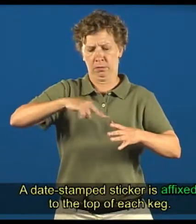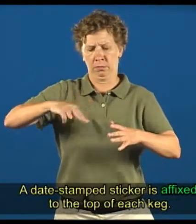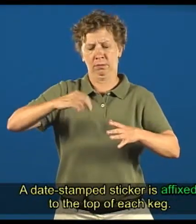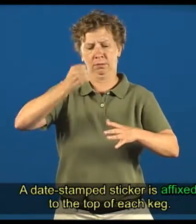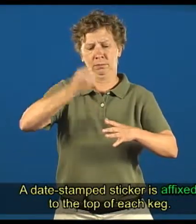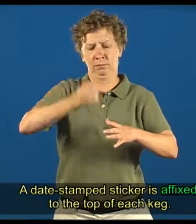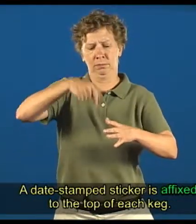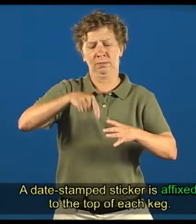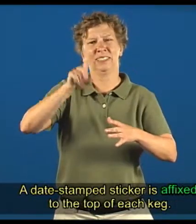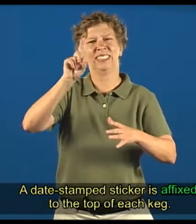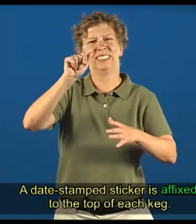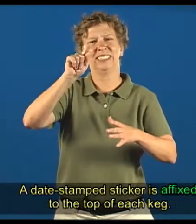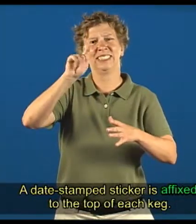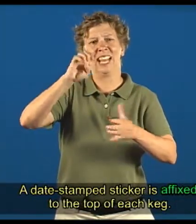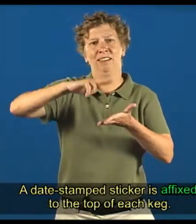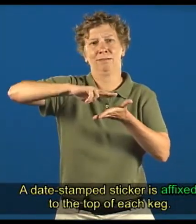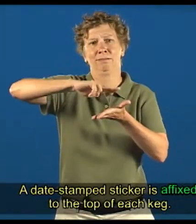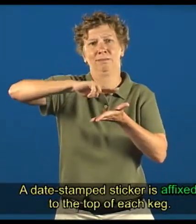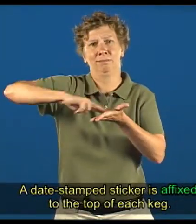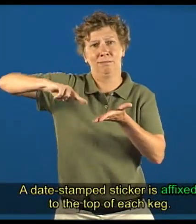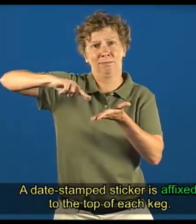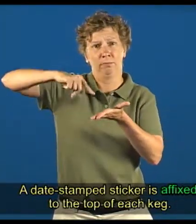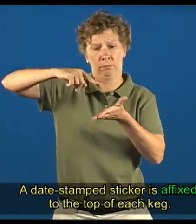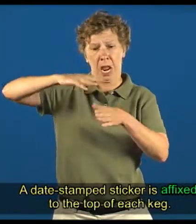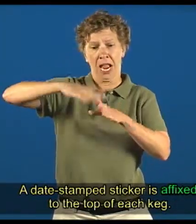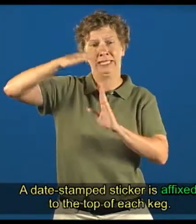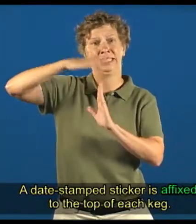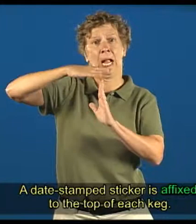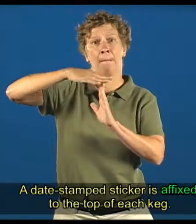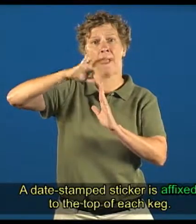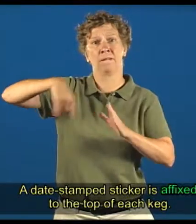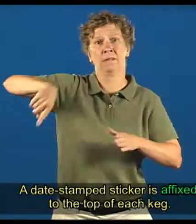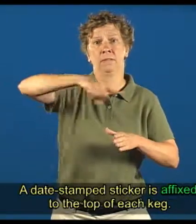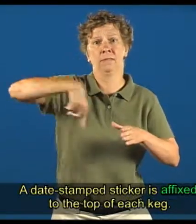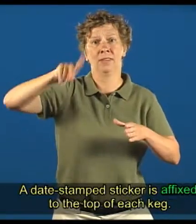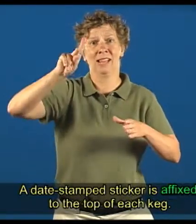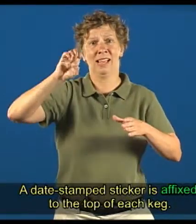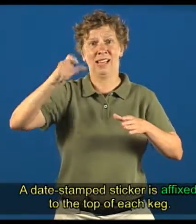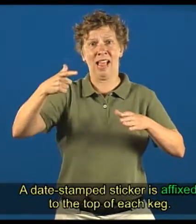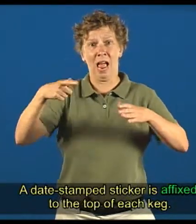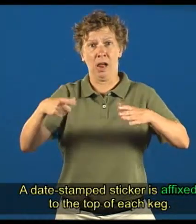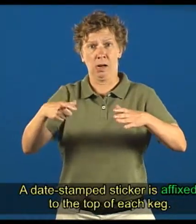A date-stamped sticker is affixed to the top of each keg.